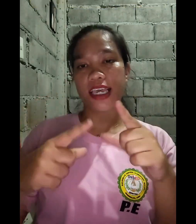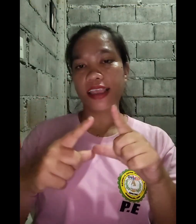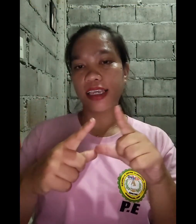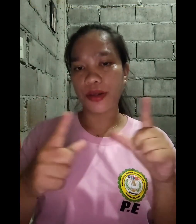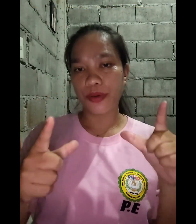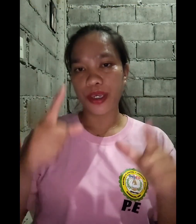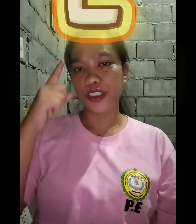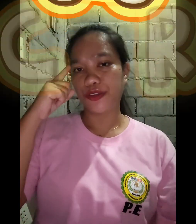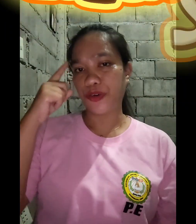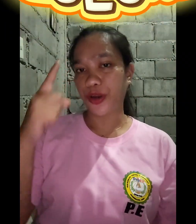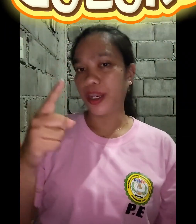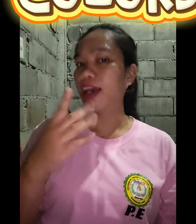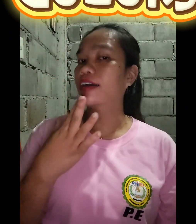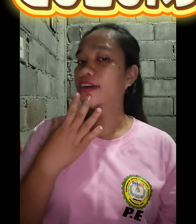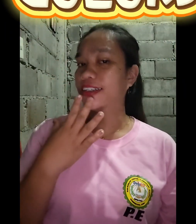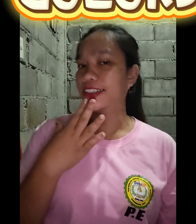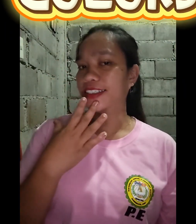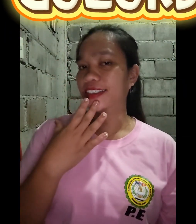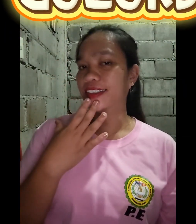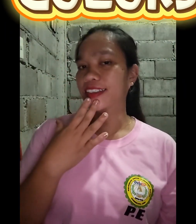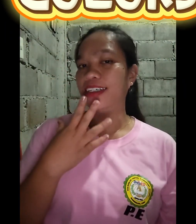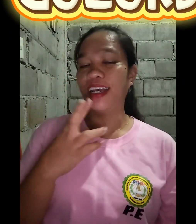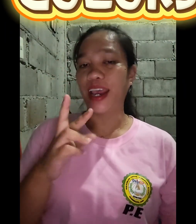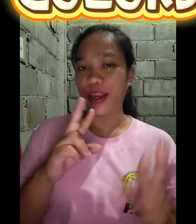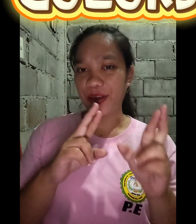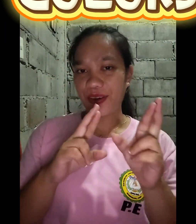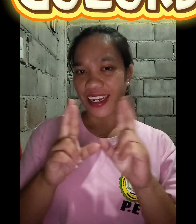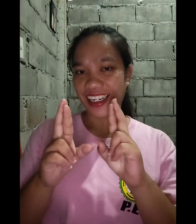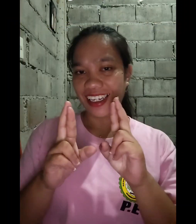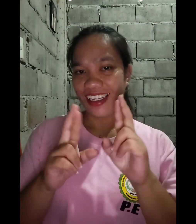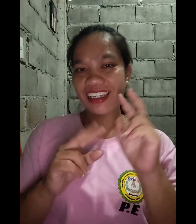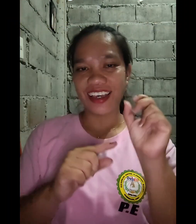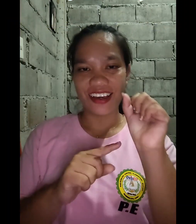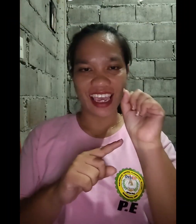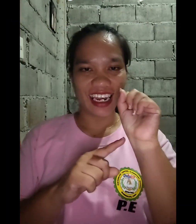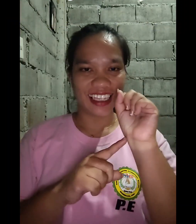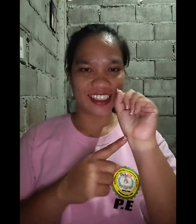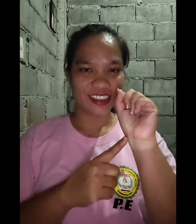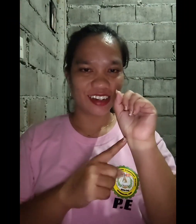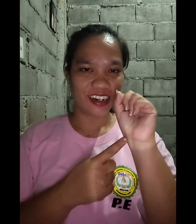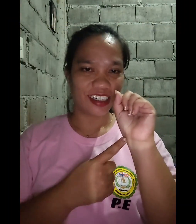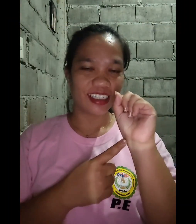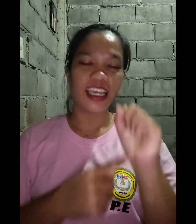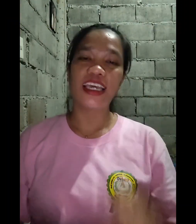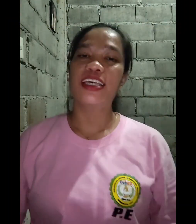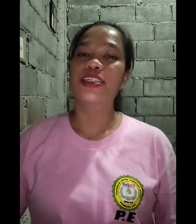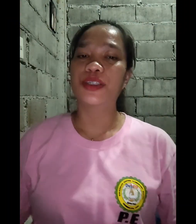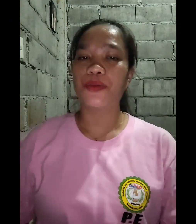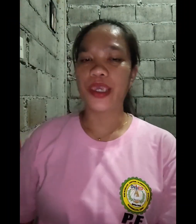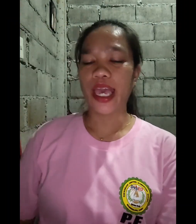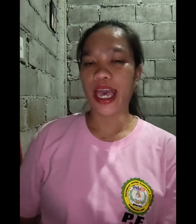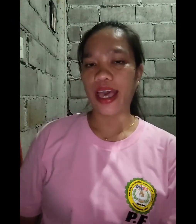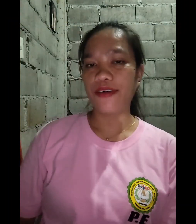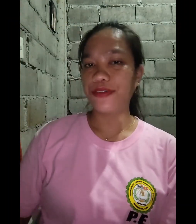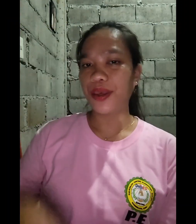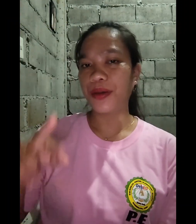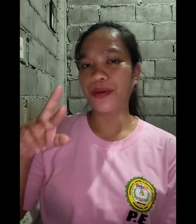sign language for the colors. Are you ready? Okay, let's start. So we have